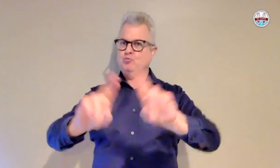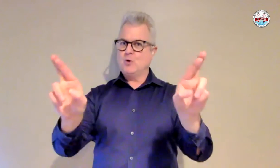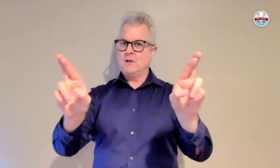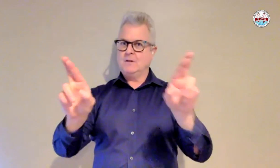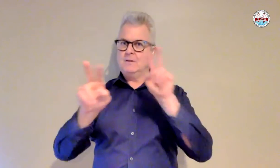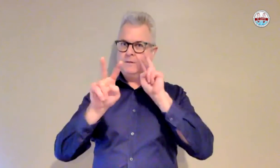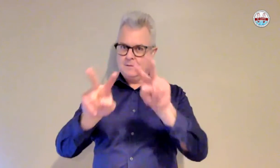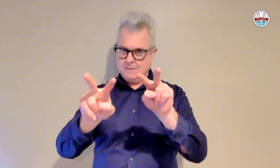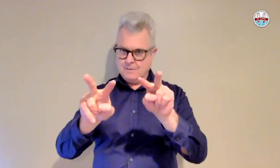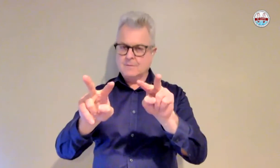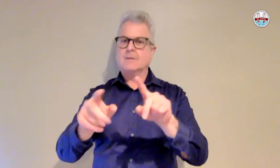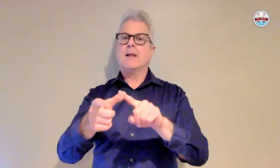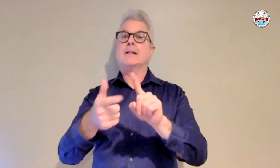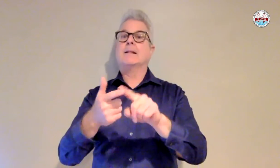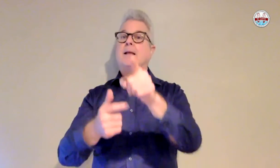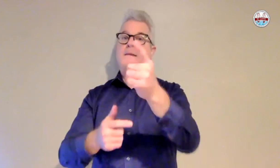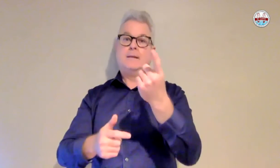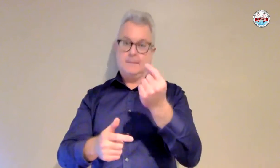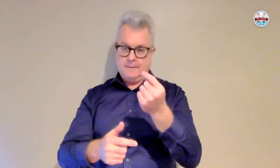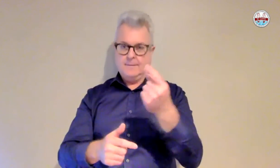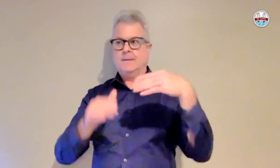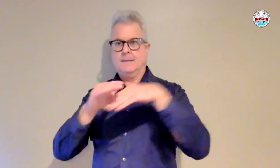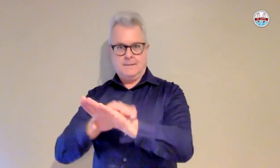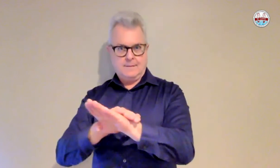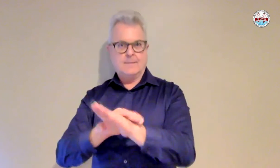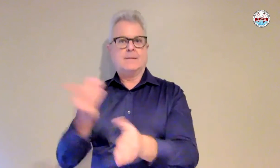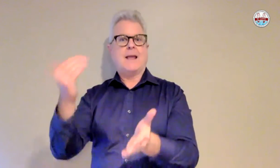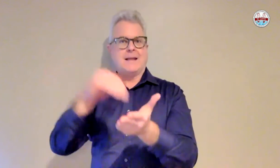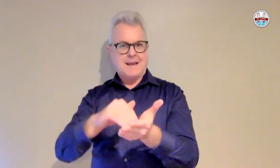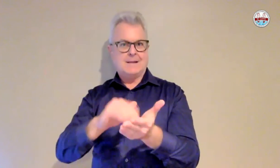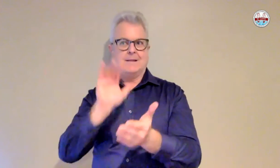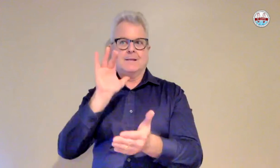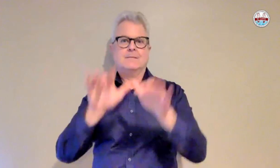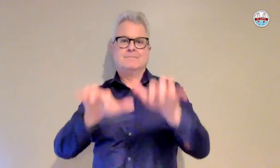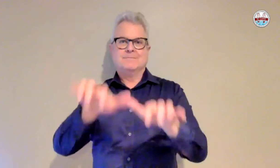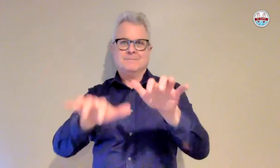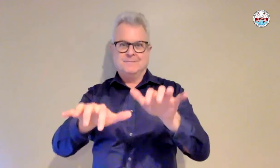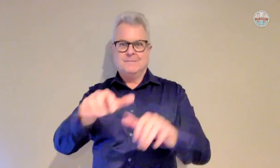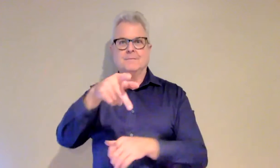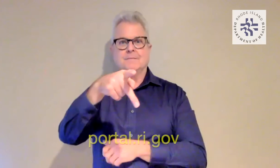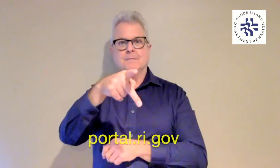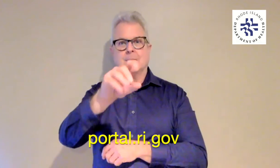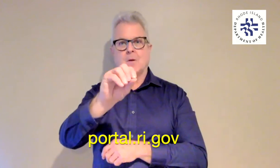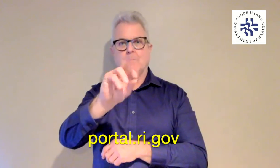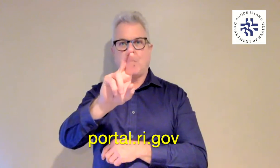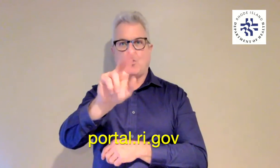When you get that text, it'll say that your test results are ready. Well, then what that means is that you will have to go back into the